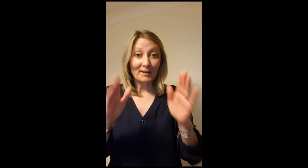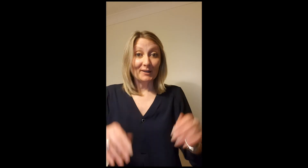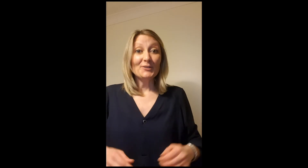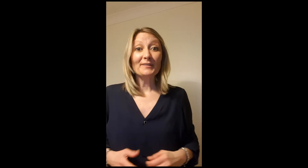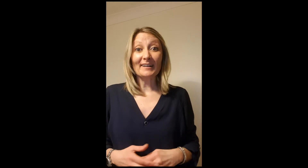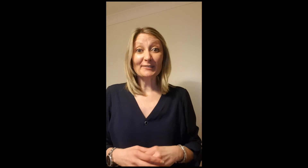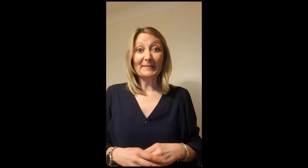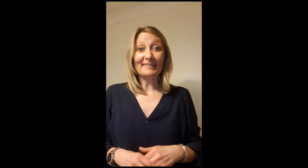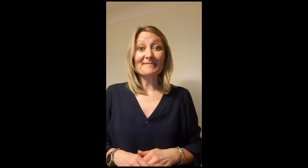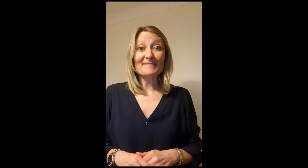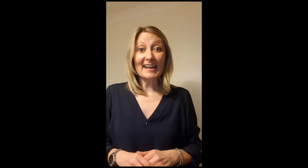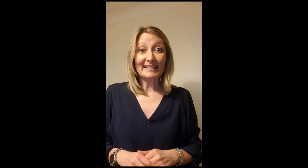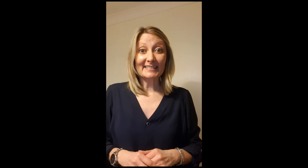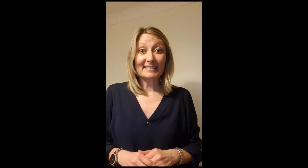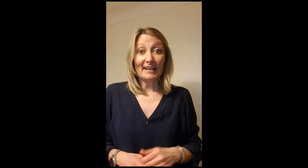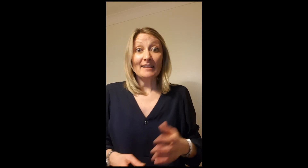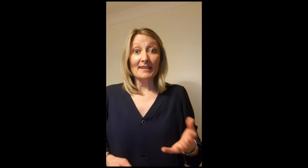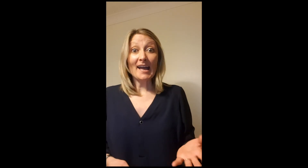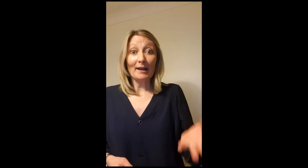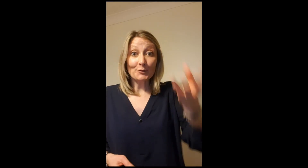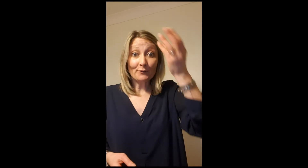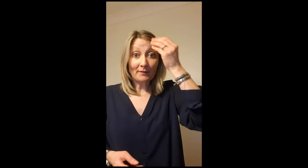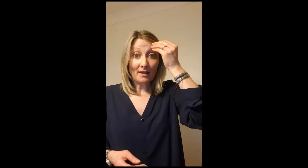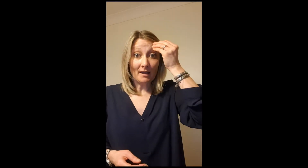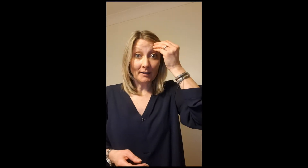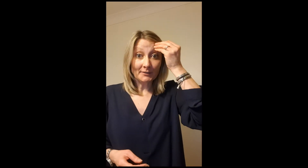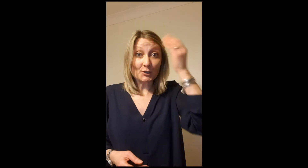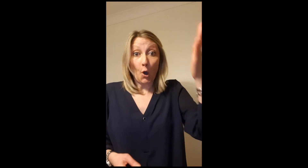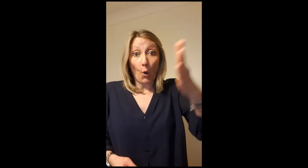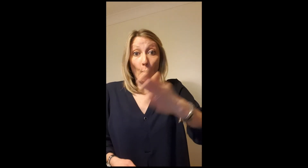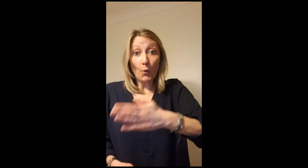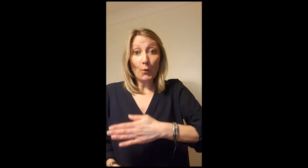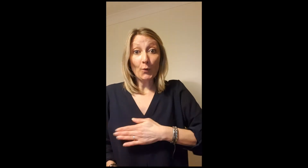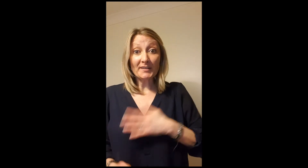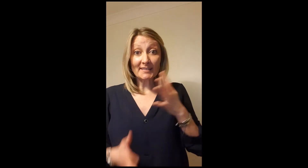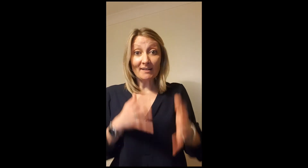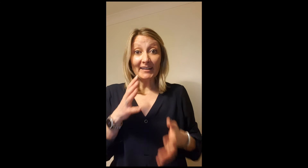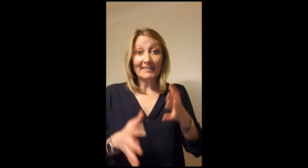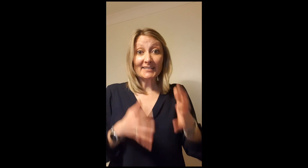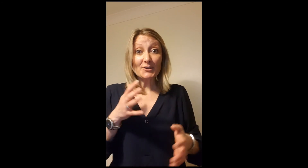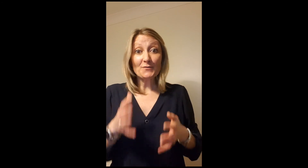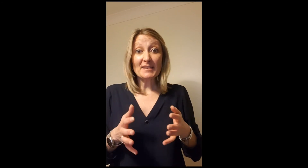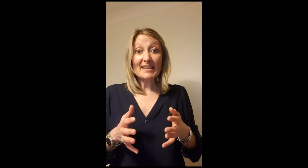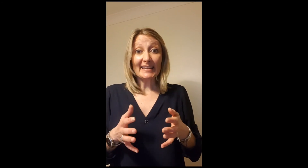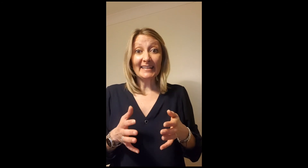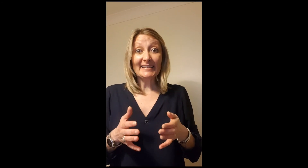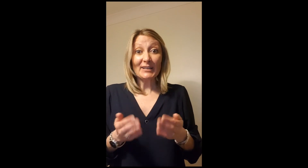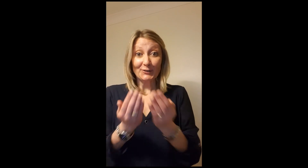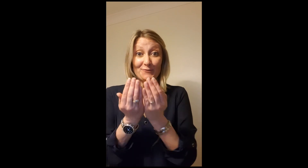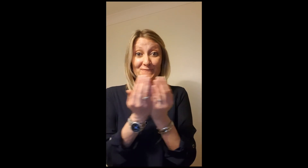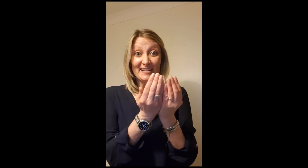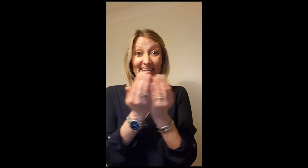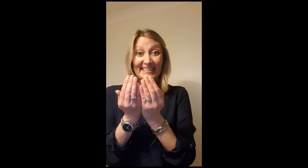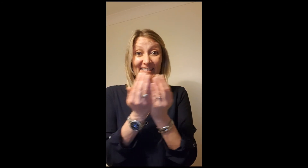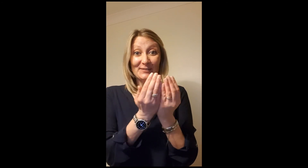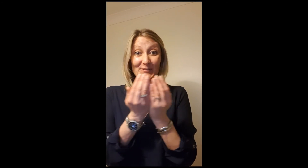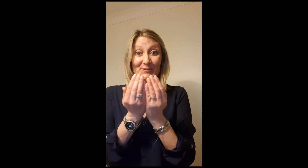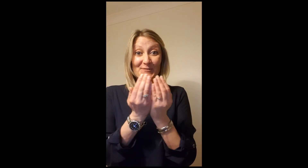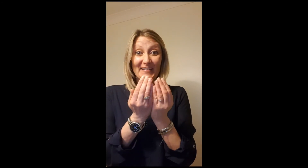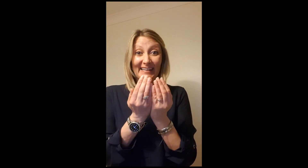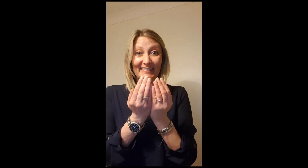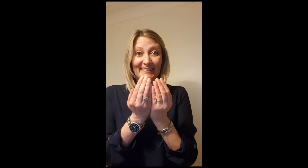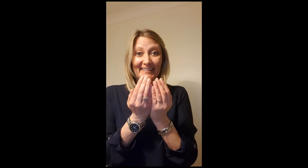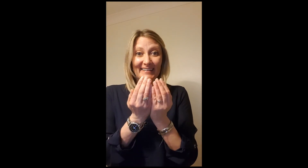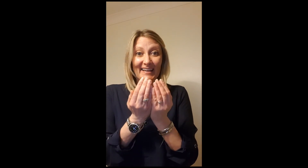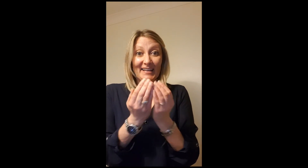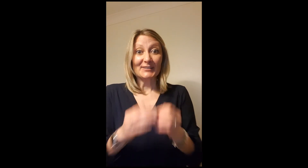Wow, you guys have been great. Now you've learnt all the signs that you need to read this